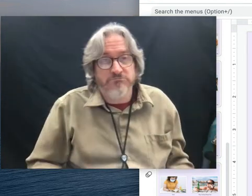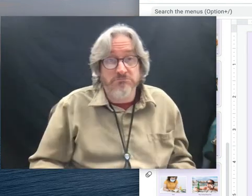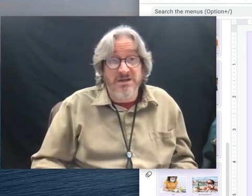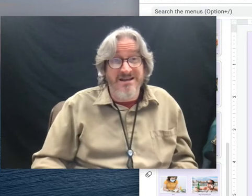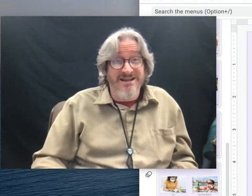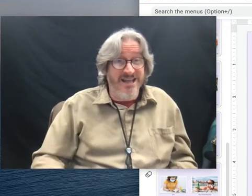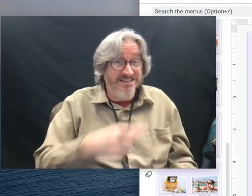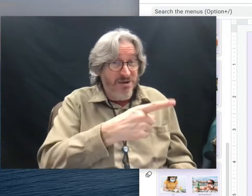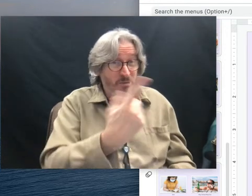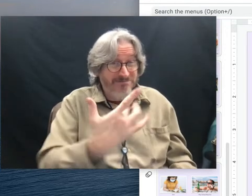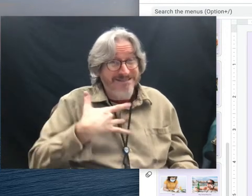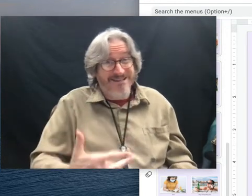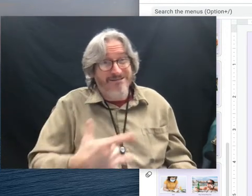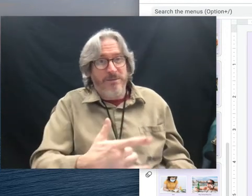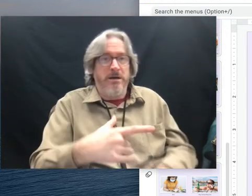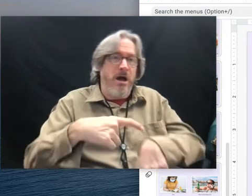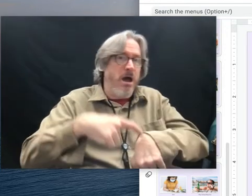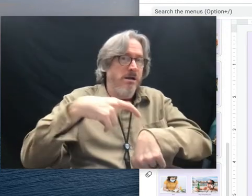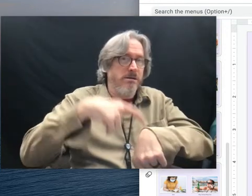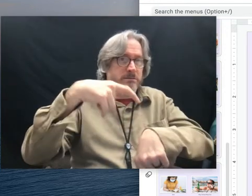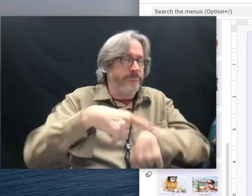tendency. Like someone